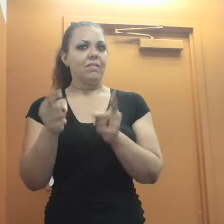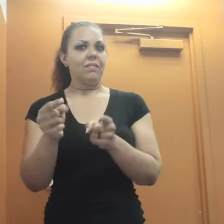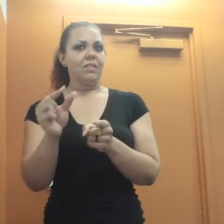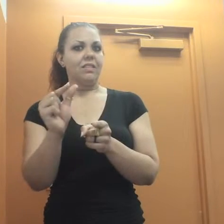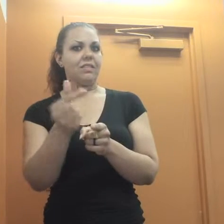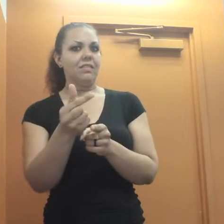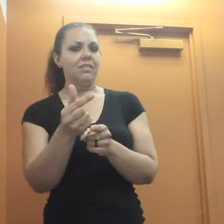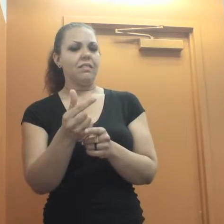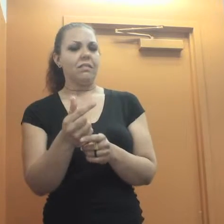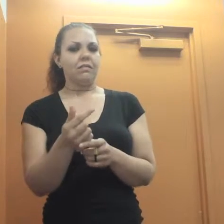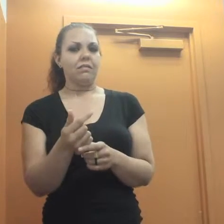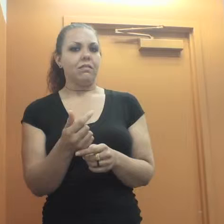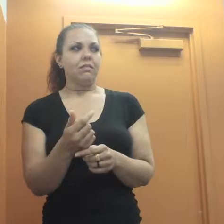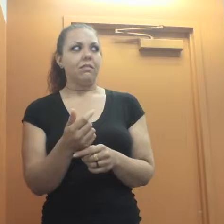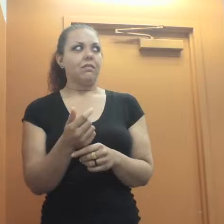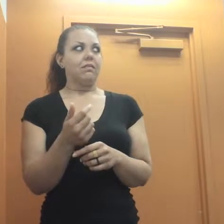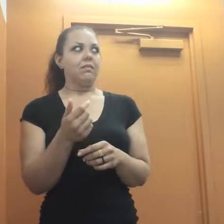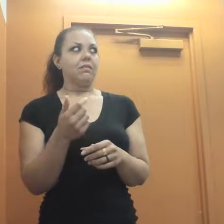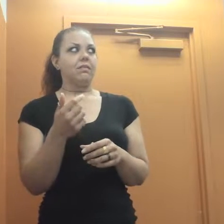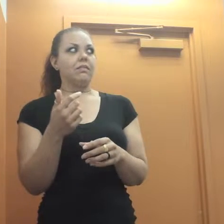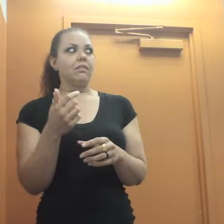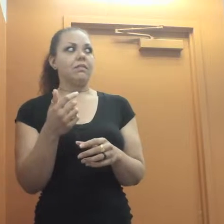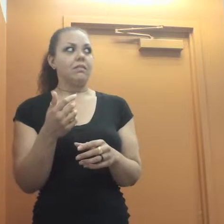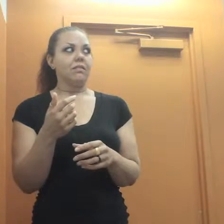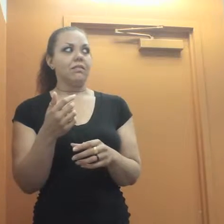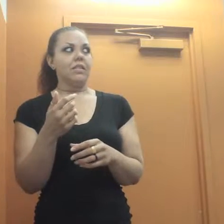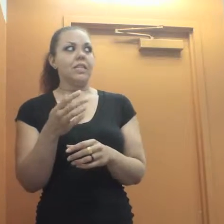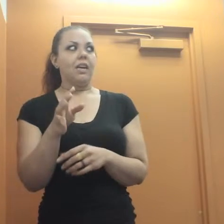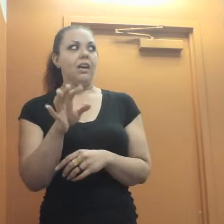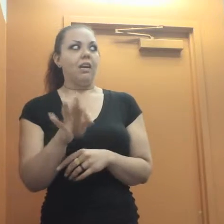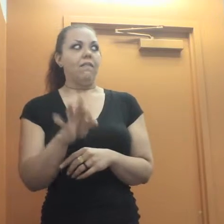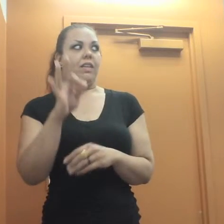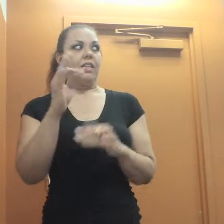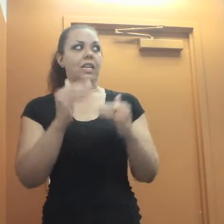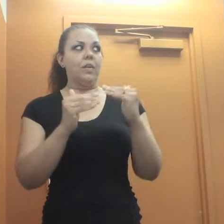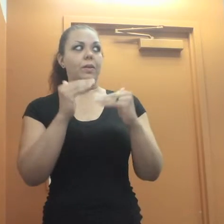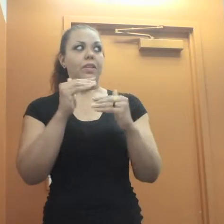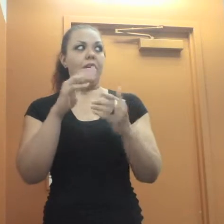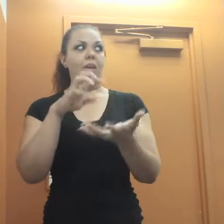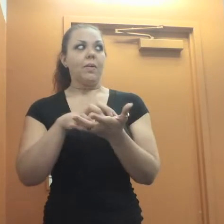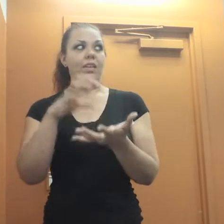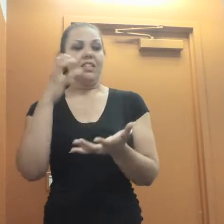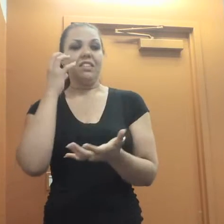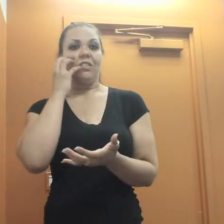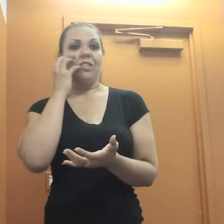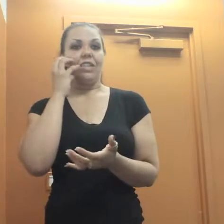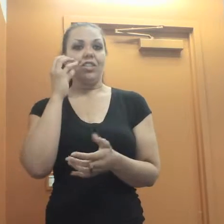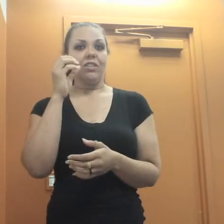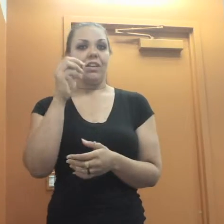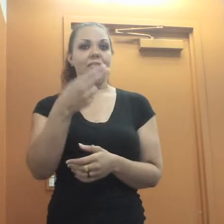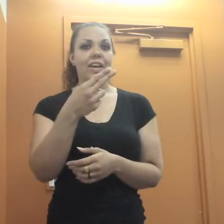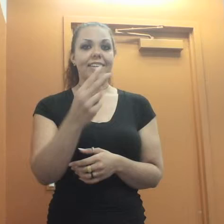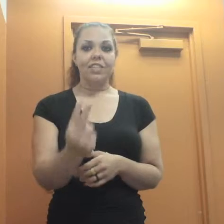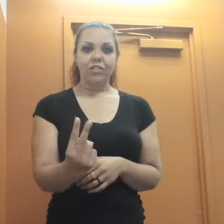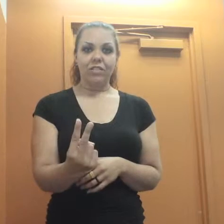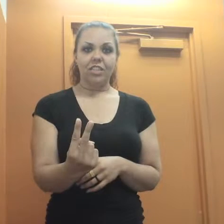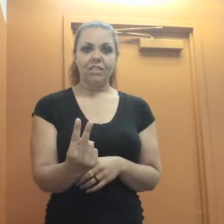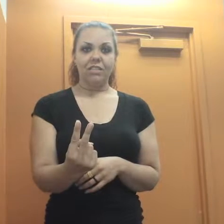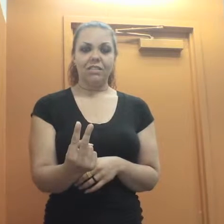and methanol that you see on the screen, find the equilibrium concentration of hydrogen. When I say